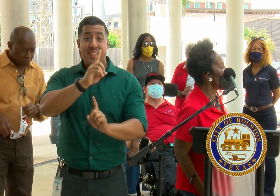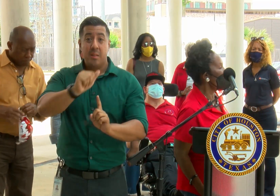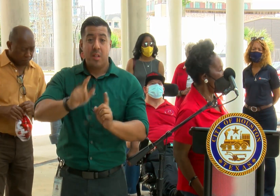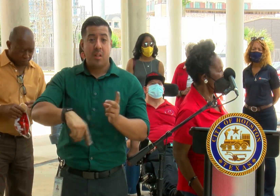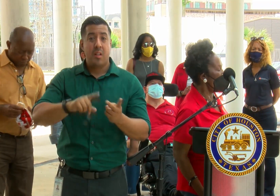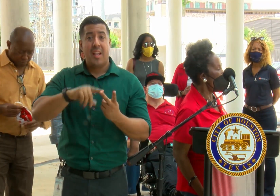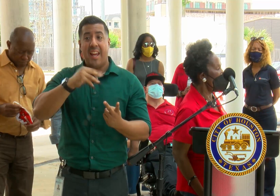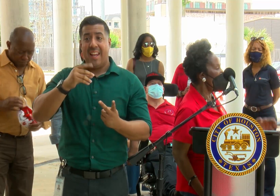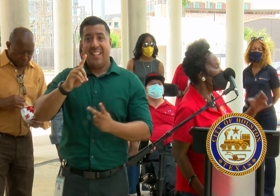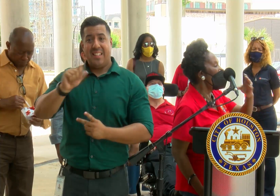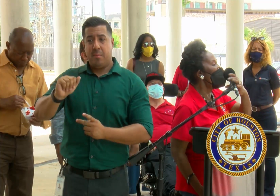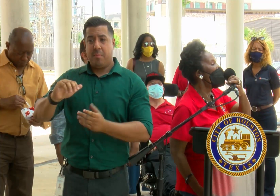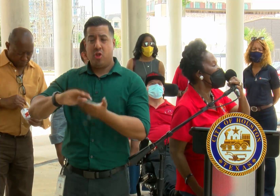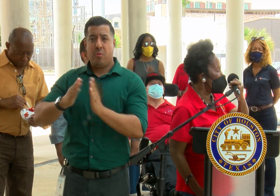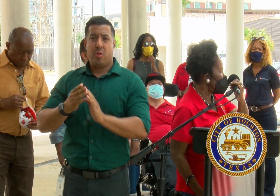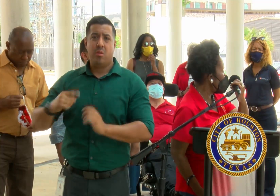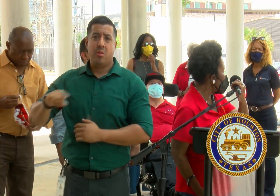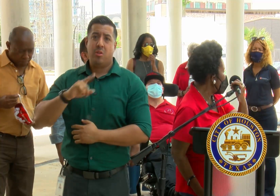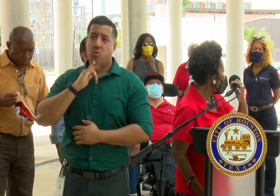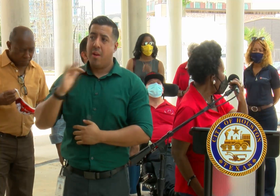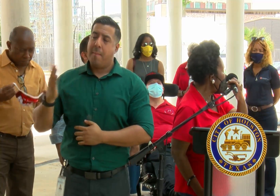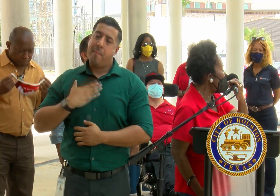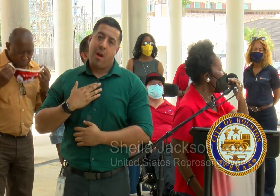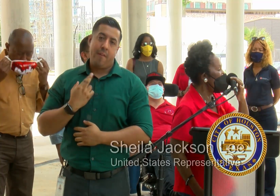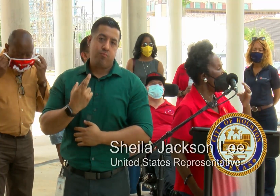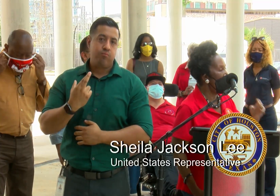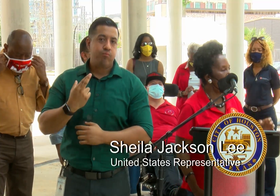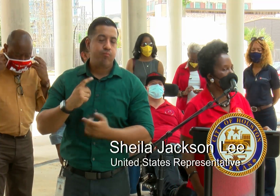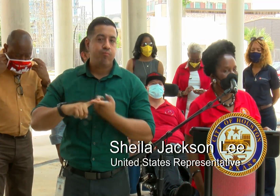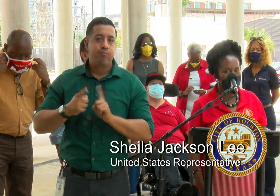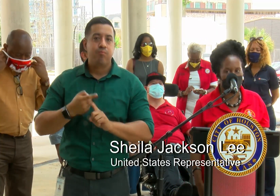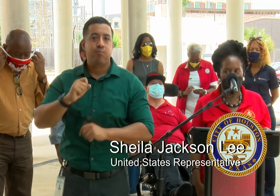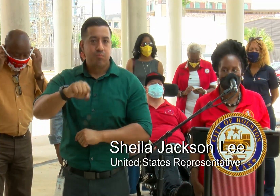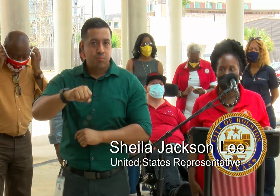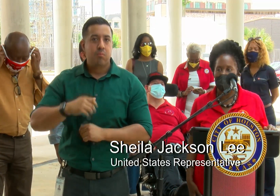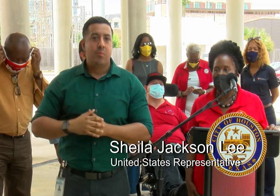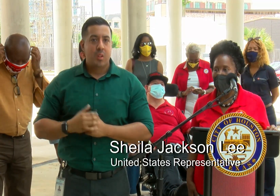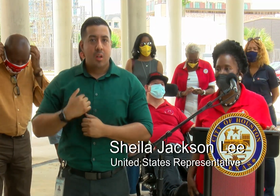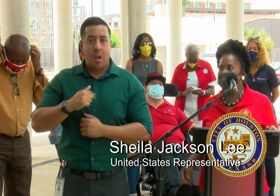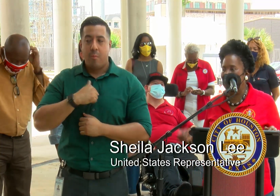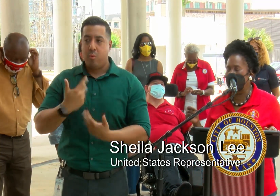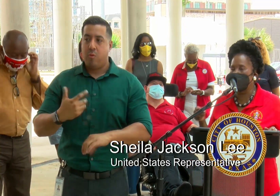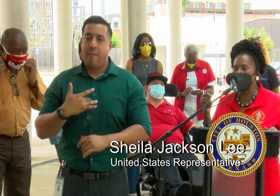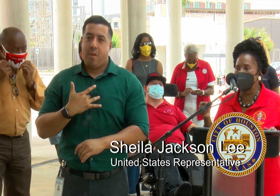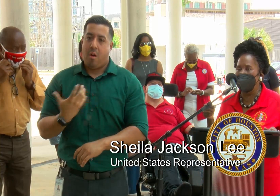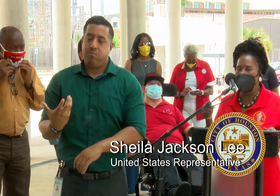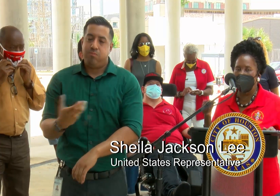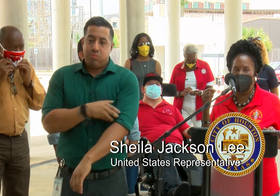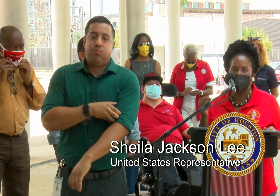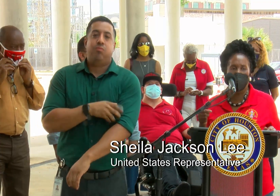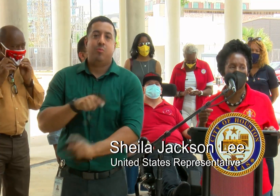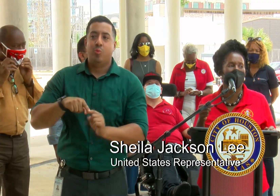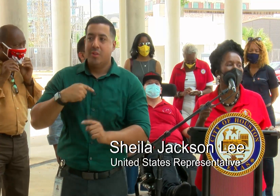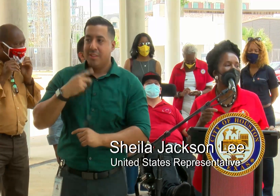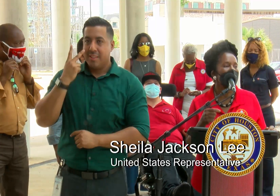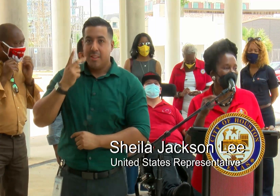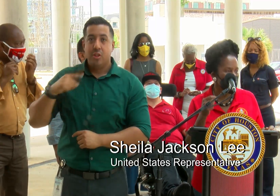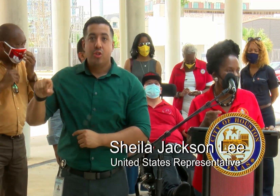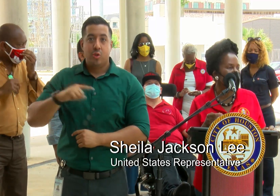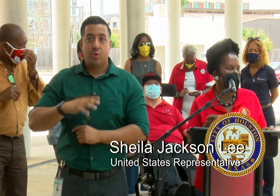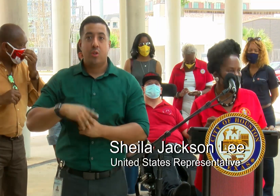disabled community. You are my friends, and I am empowered when I see you And this should be a